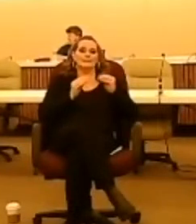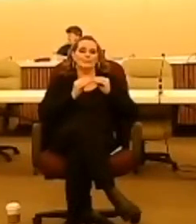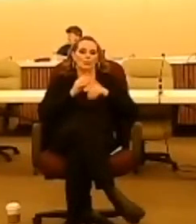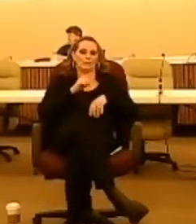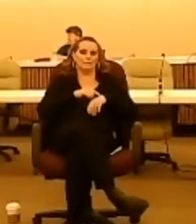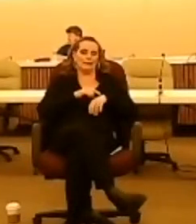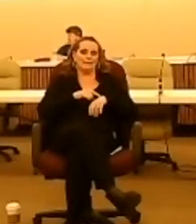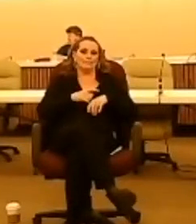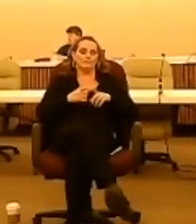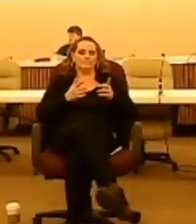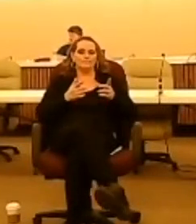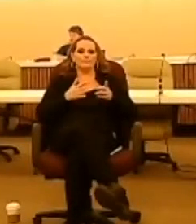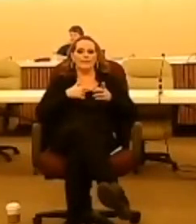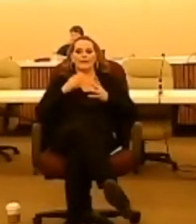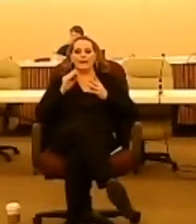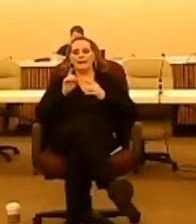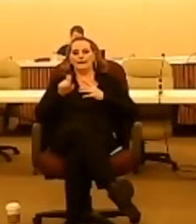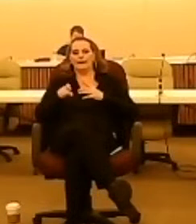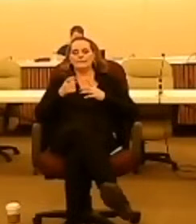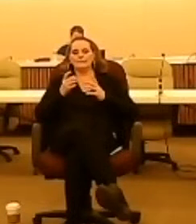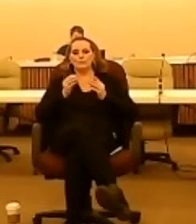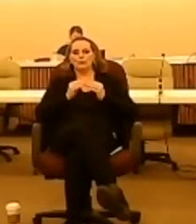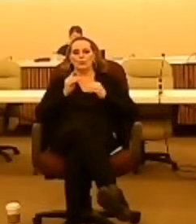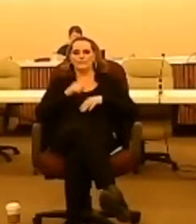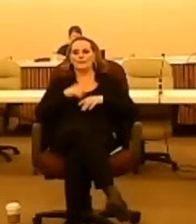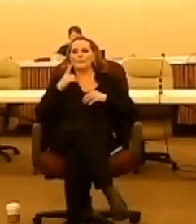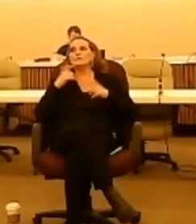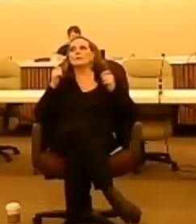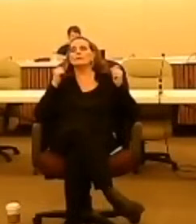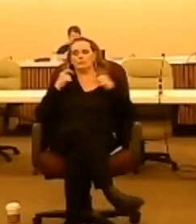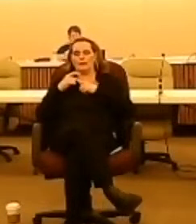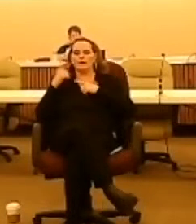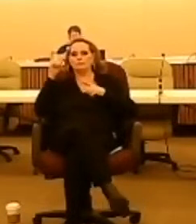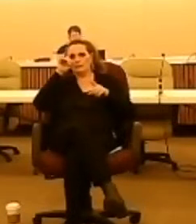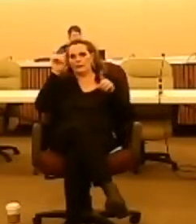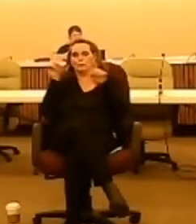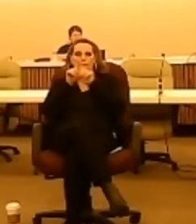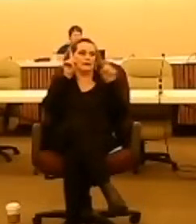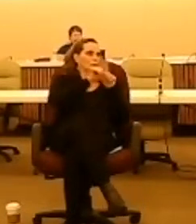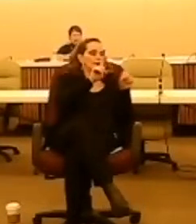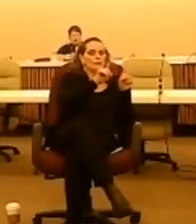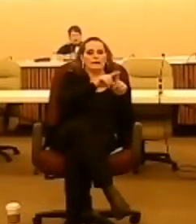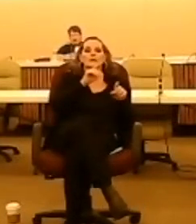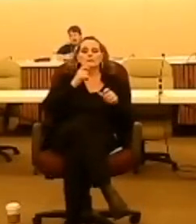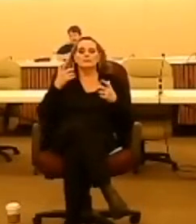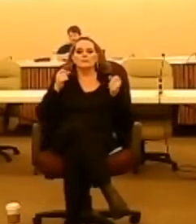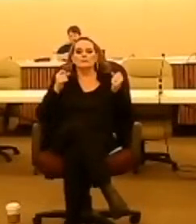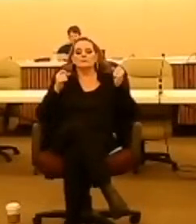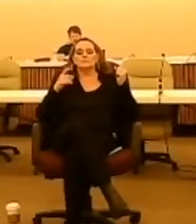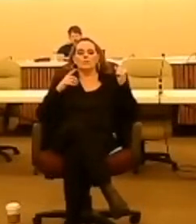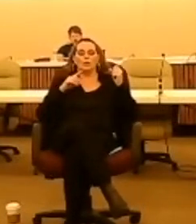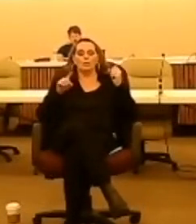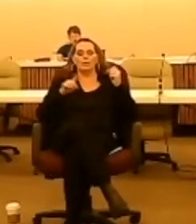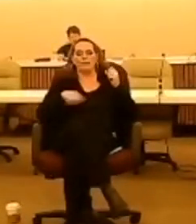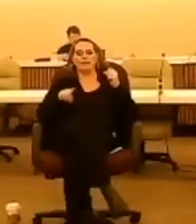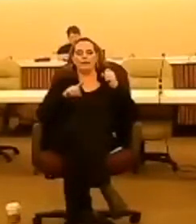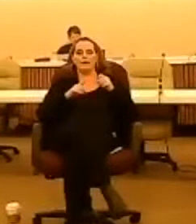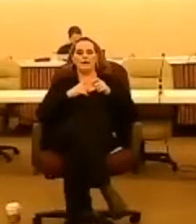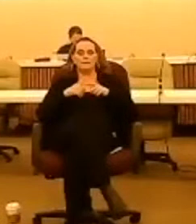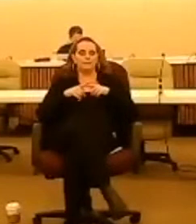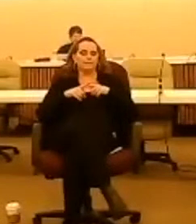members feel the digest same? it. Yeah, I think that's a lot of I agree with- information right at the last minute. Okay. I agree. So then. Thank you.